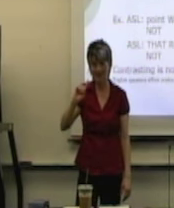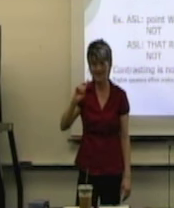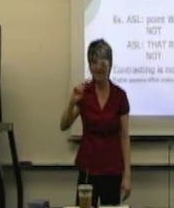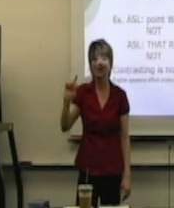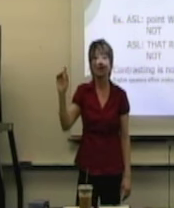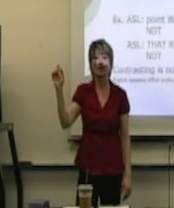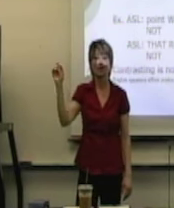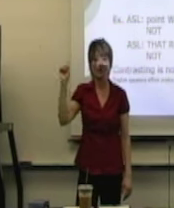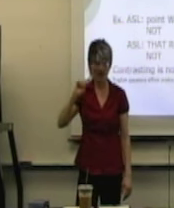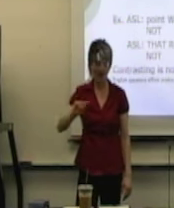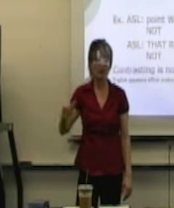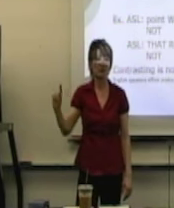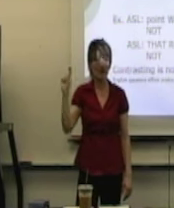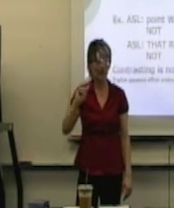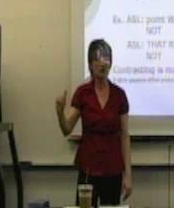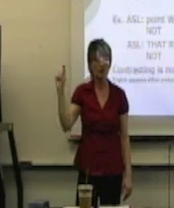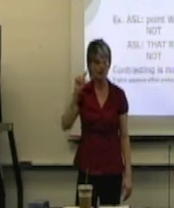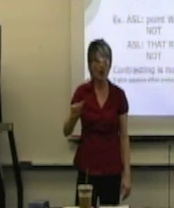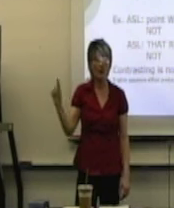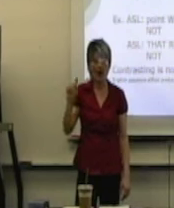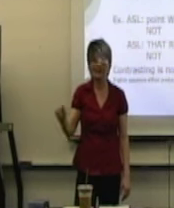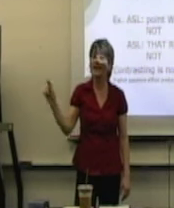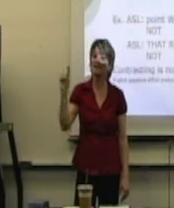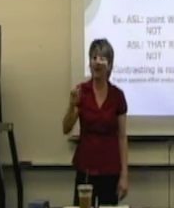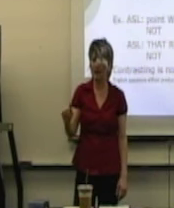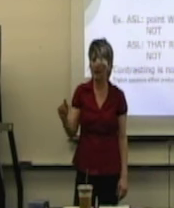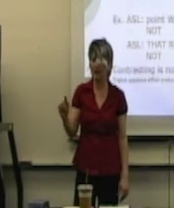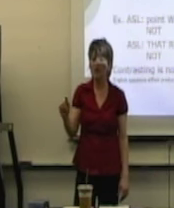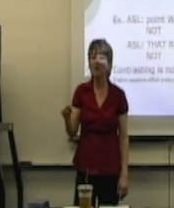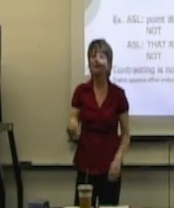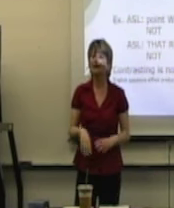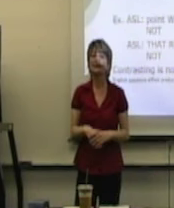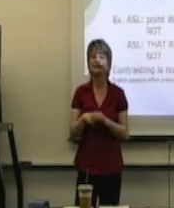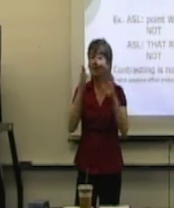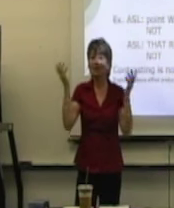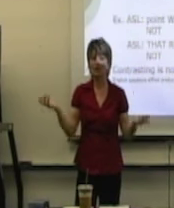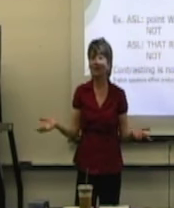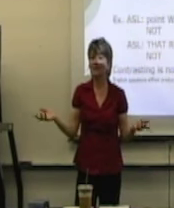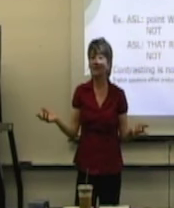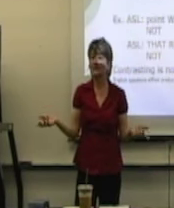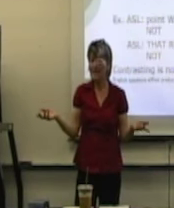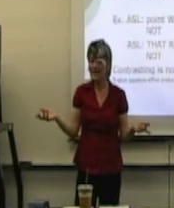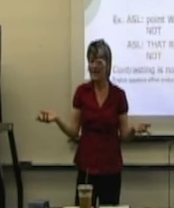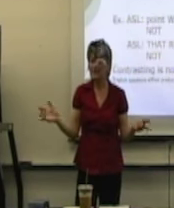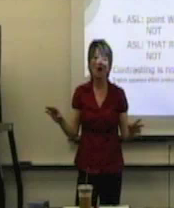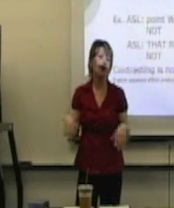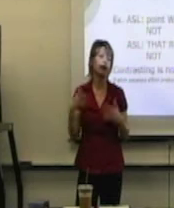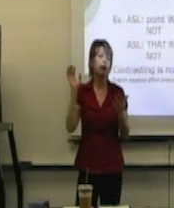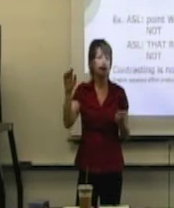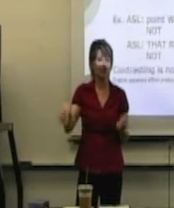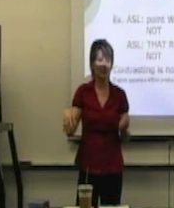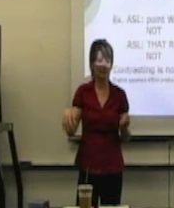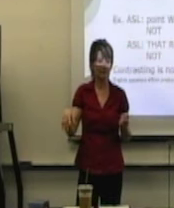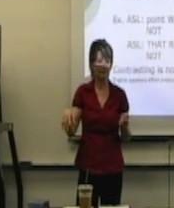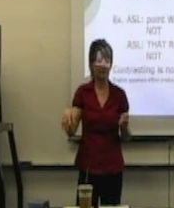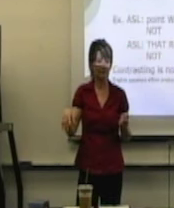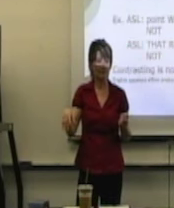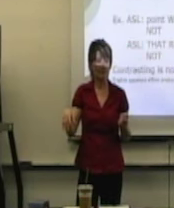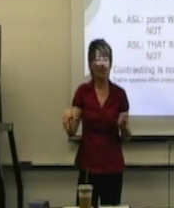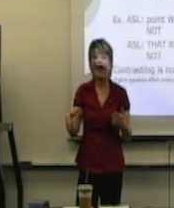context language. English is low context language, meaning someone is just going to state, oh, he walks normally. Mm-hmm.